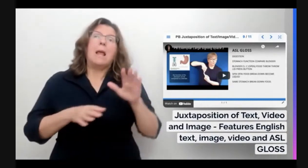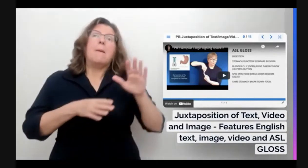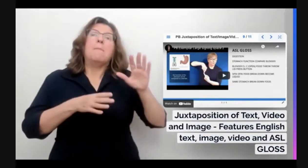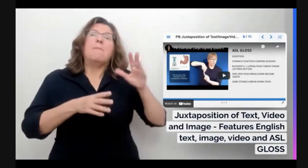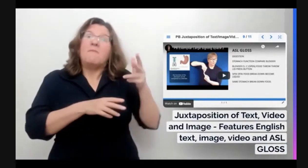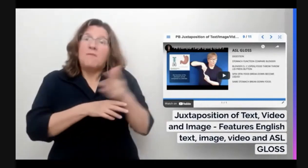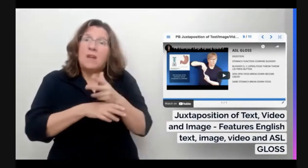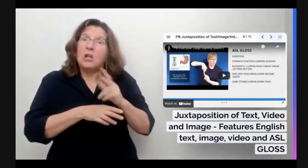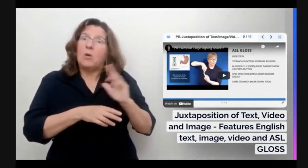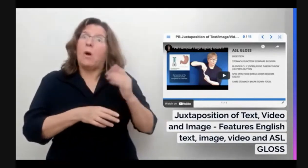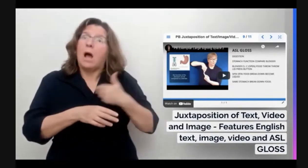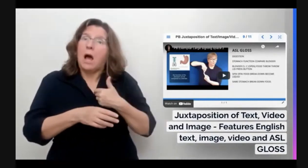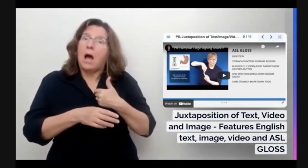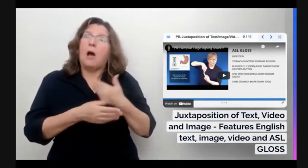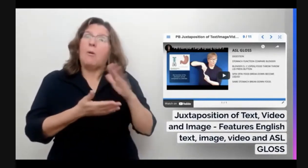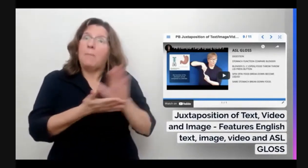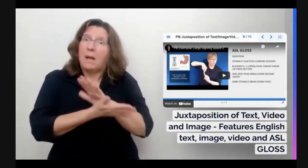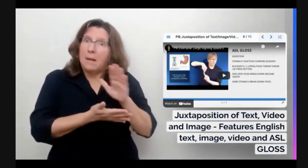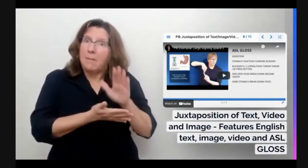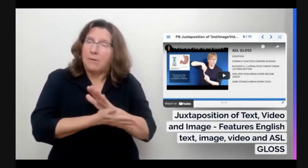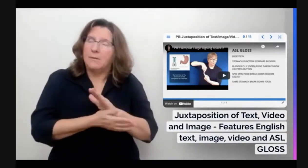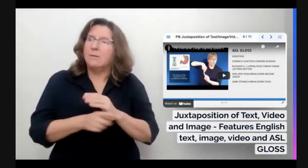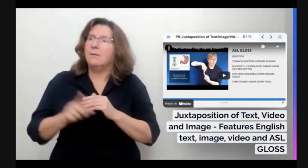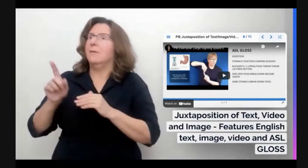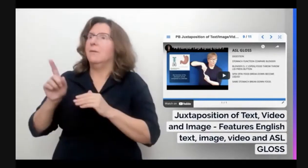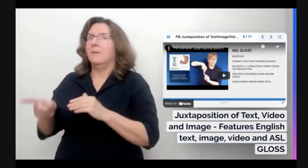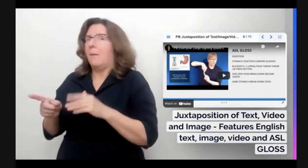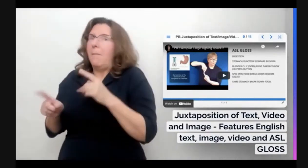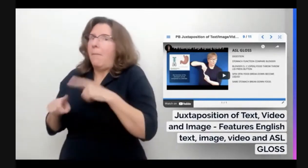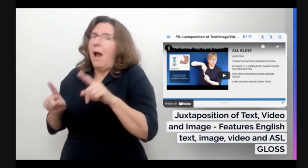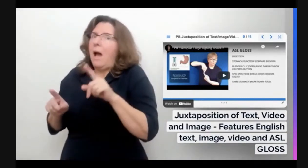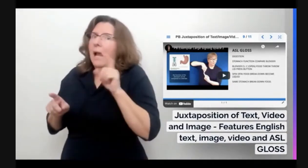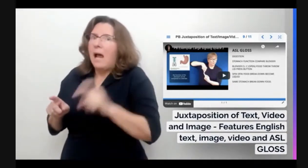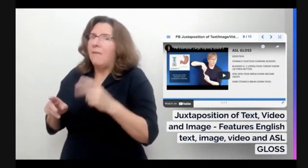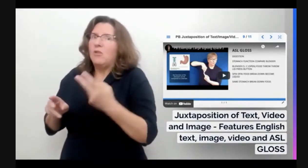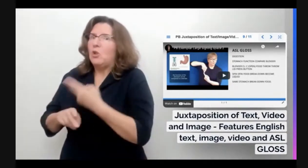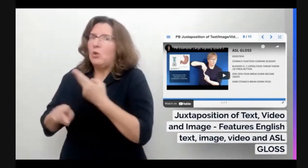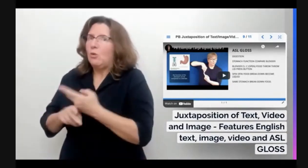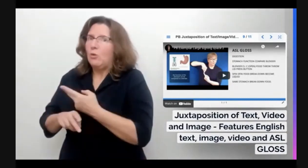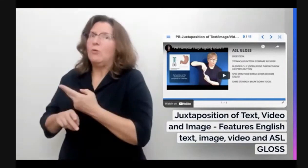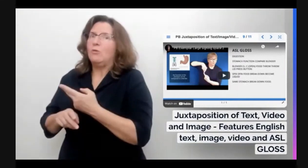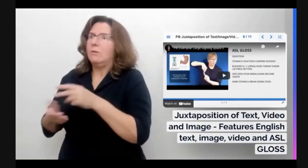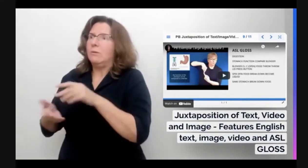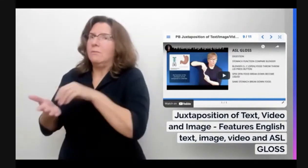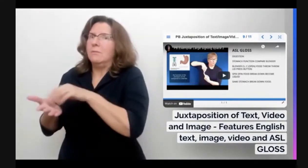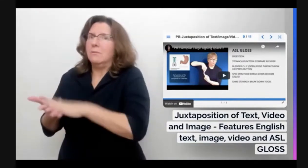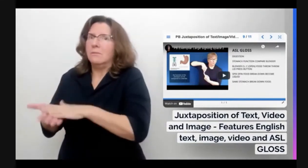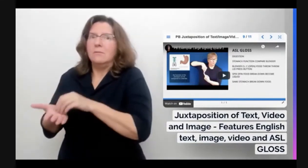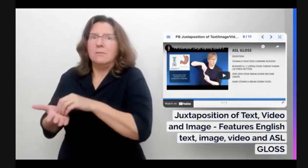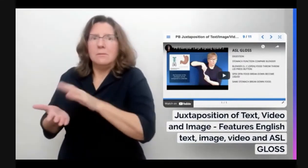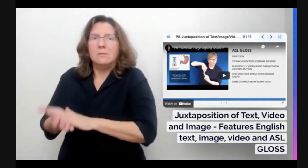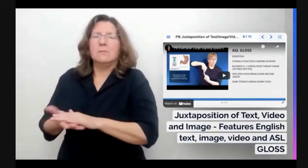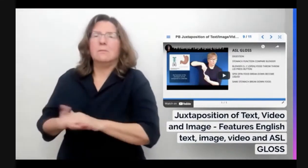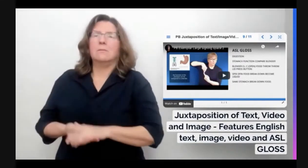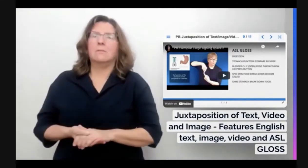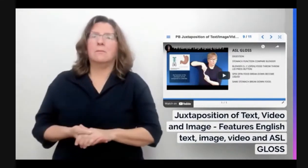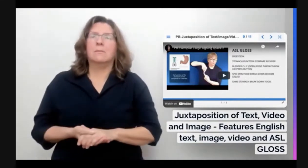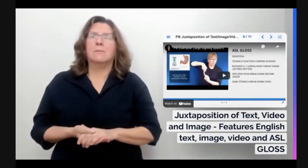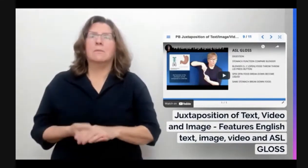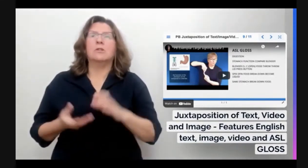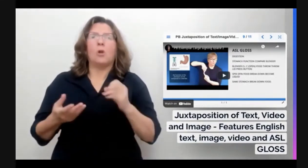While I mentioned before that video is our paper, sometimes we have to convert ASL to the page.